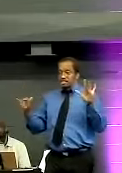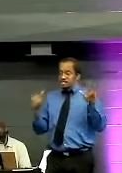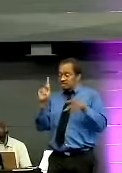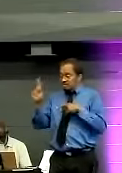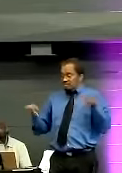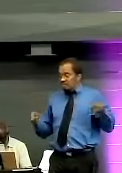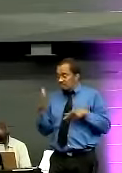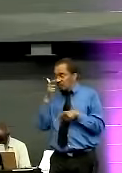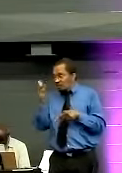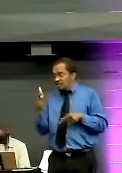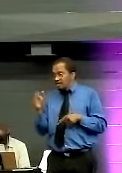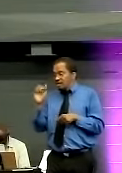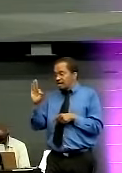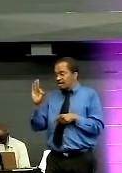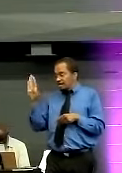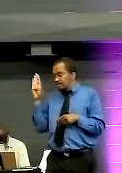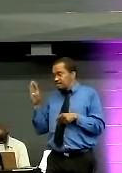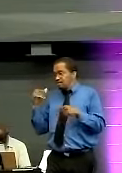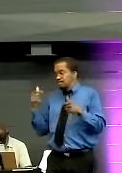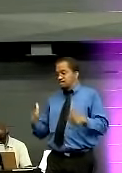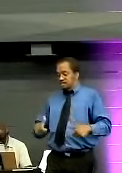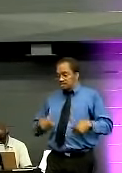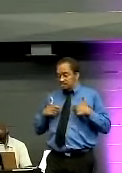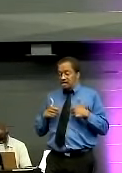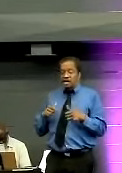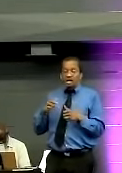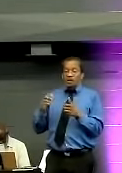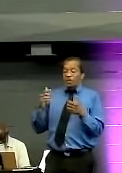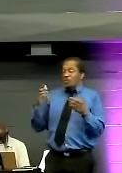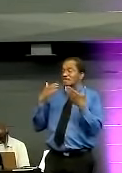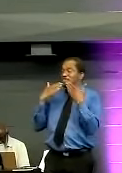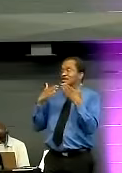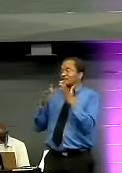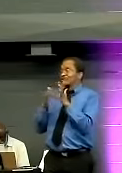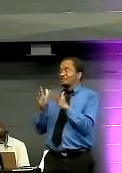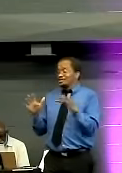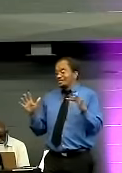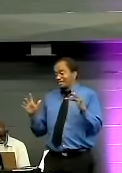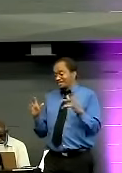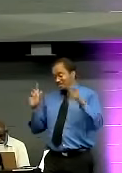Facebook Live. God, we just thank you, we praise you, we celebrate you.